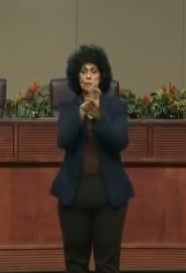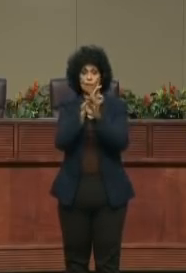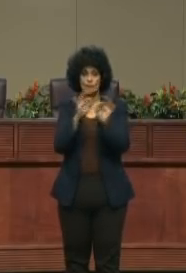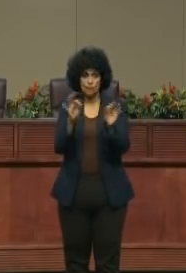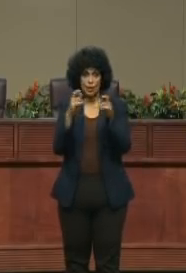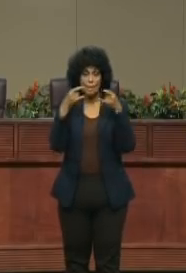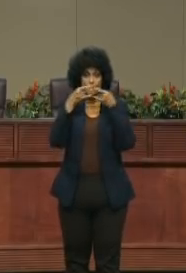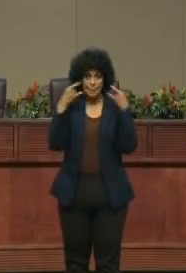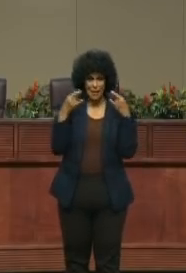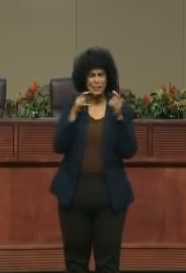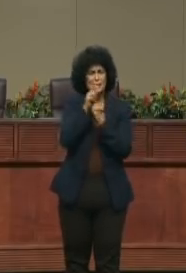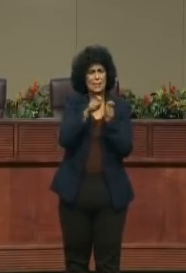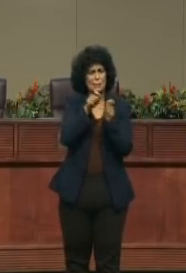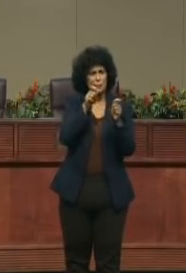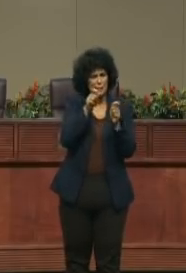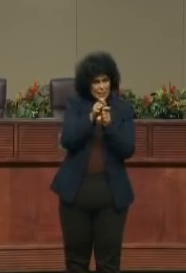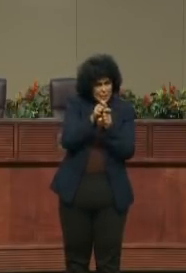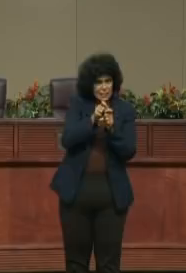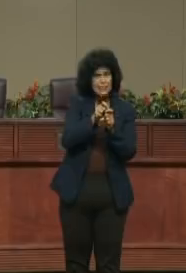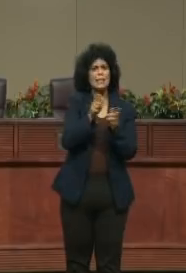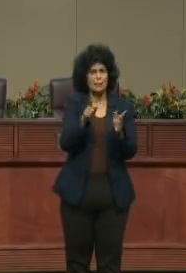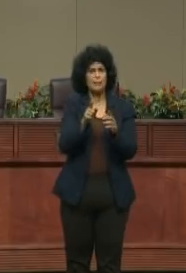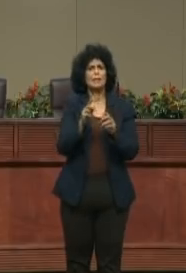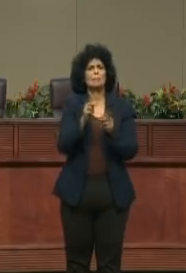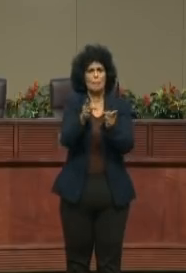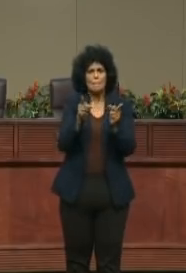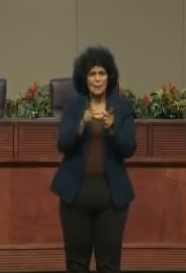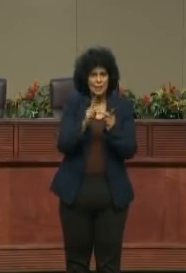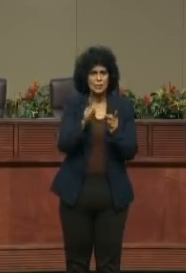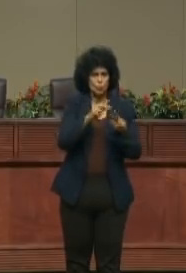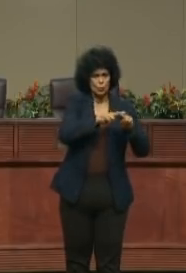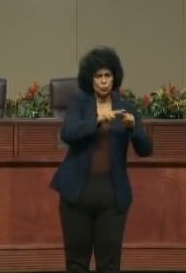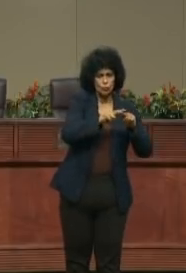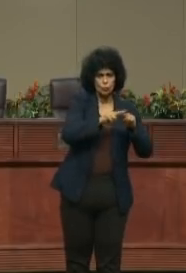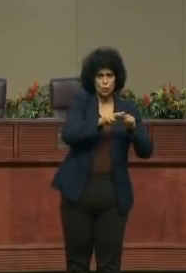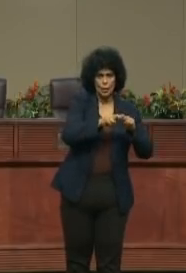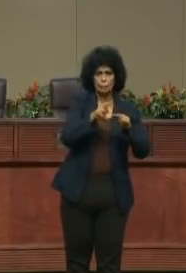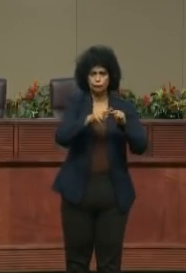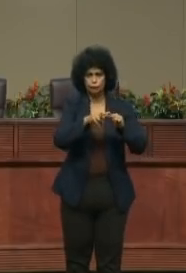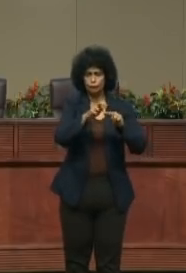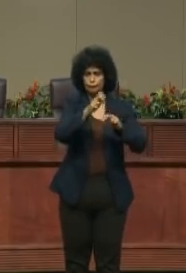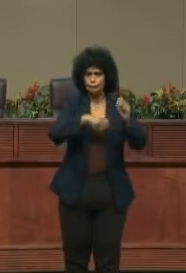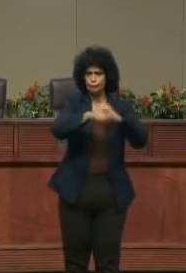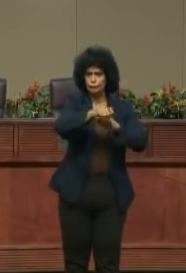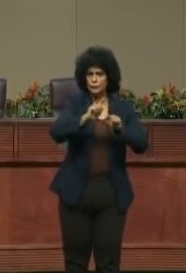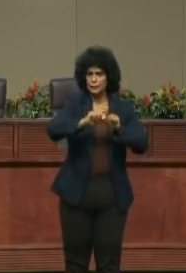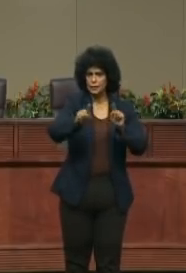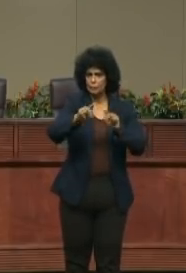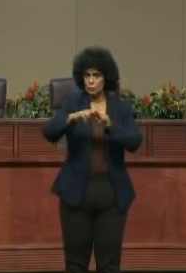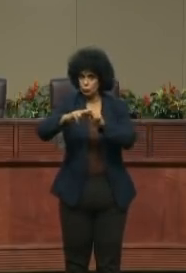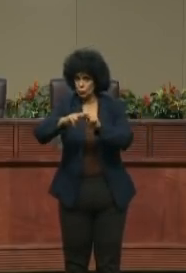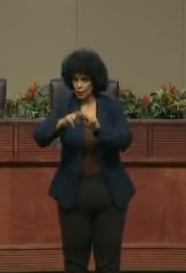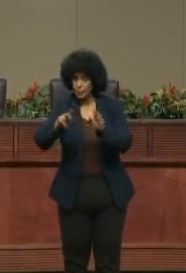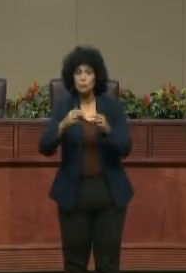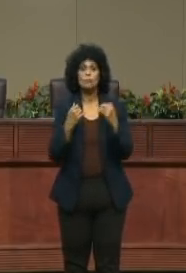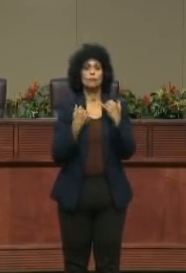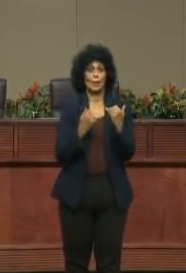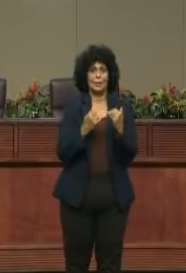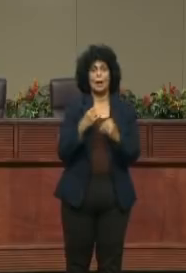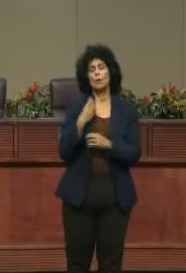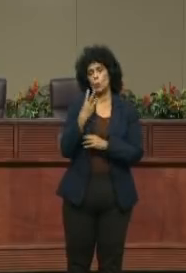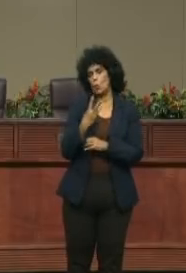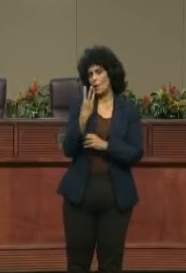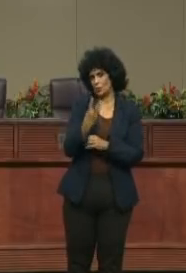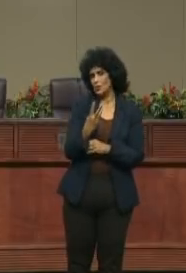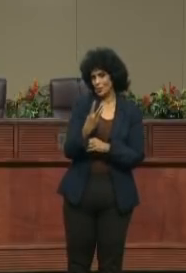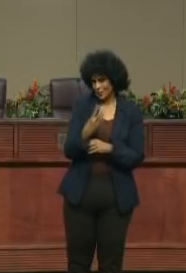transfer locations throughout the region. And right now the team is at the Washington Shores location, and tomorrow at